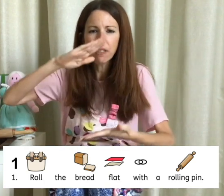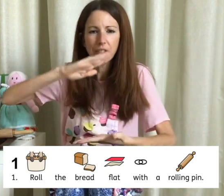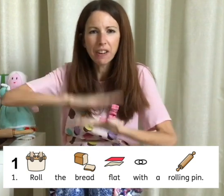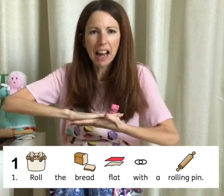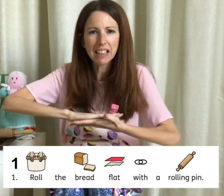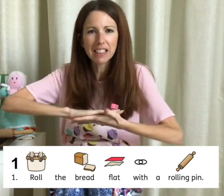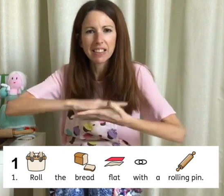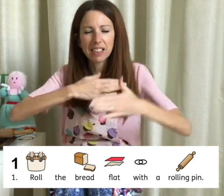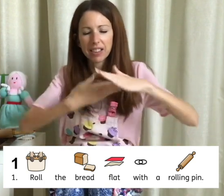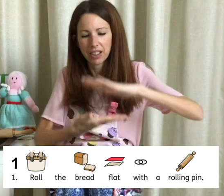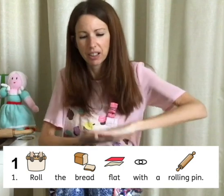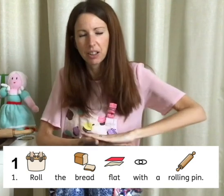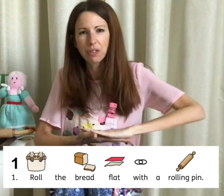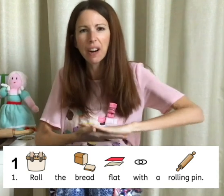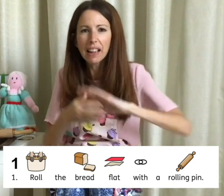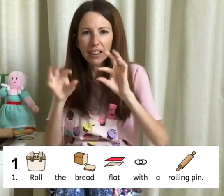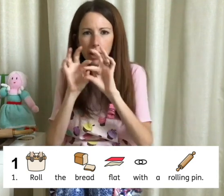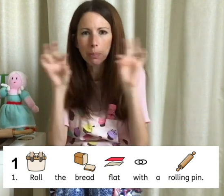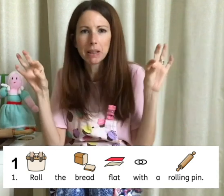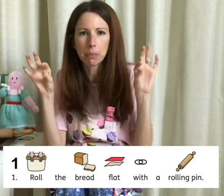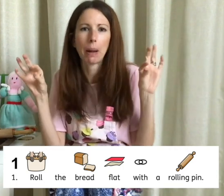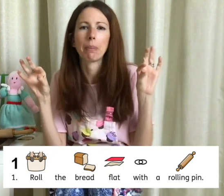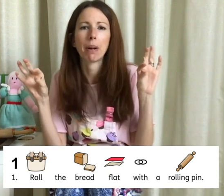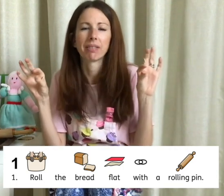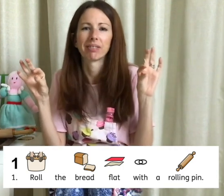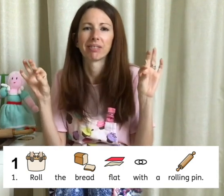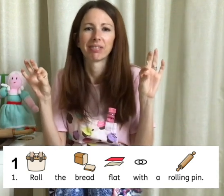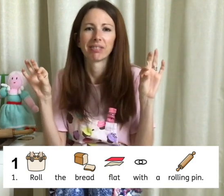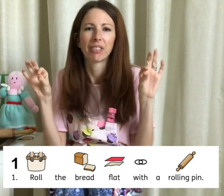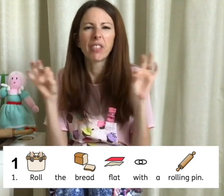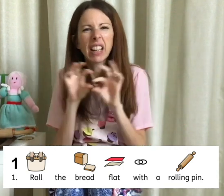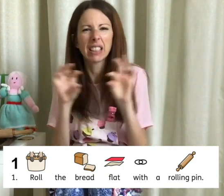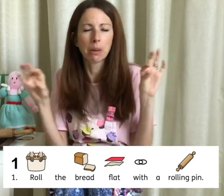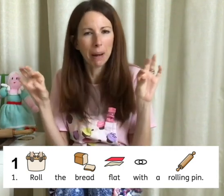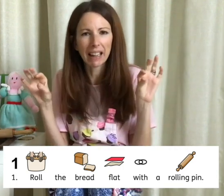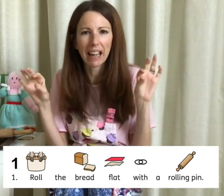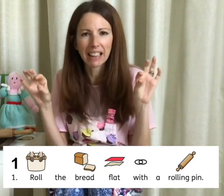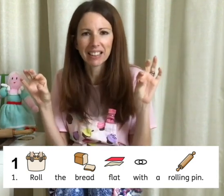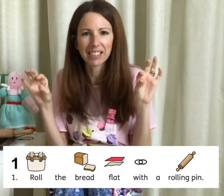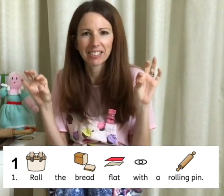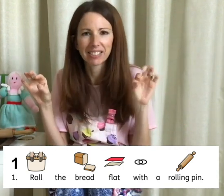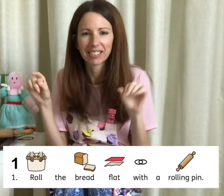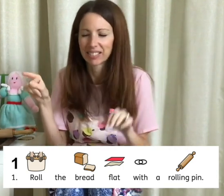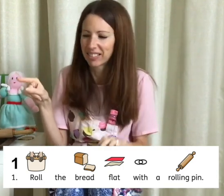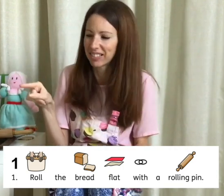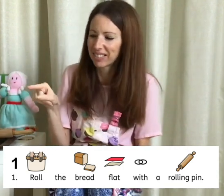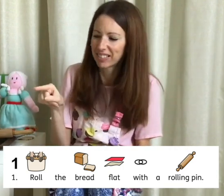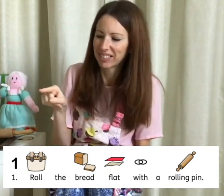flat. Flat like a piece of paper, flat as a pancake.